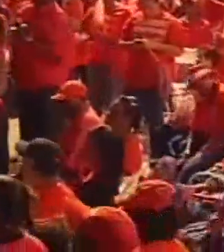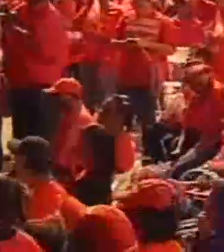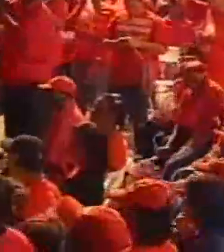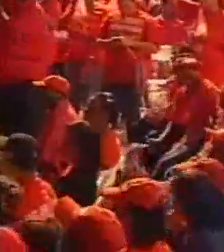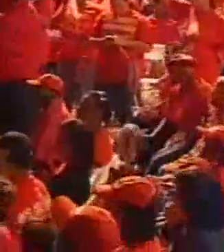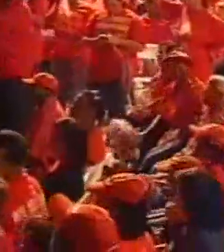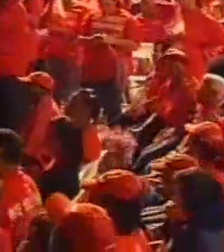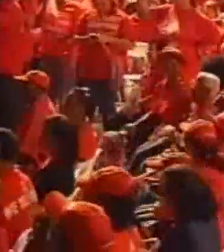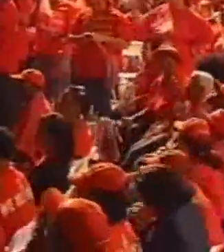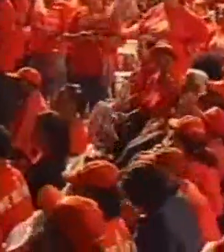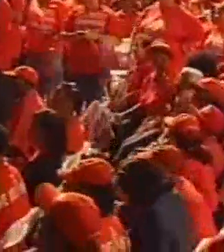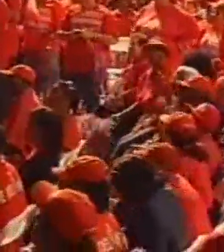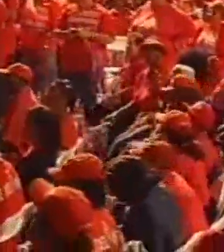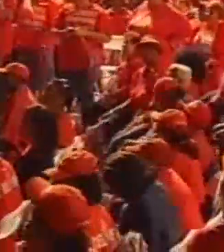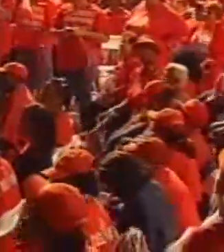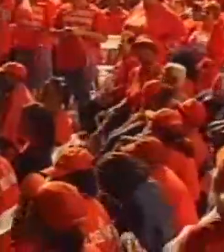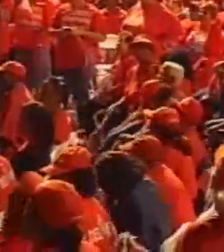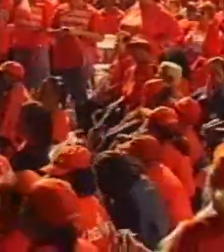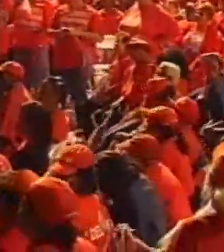Yes, they are desperate to get back in.